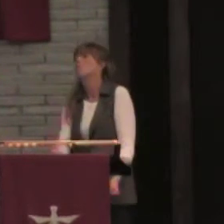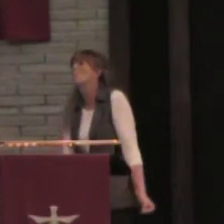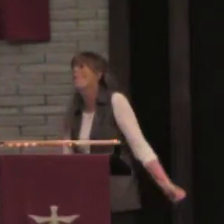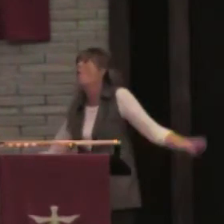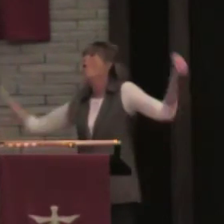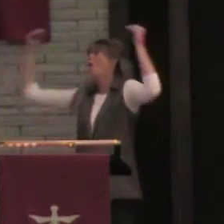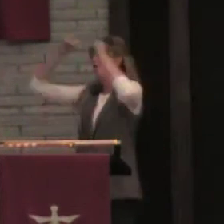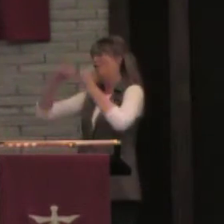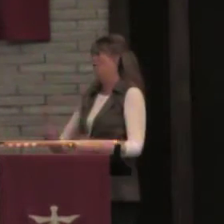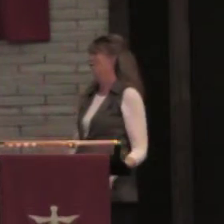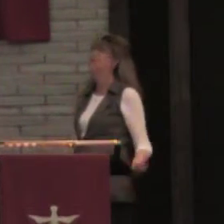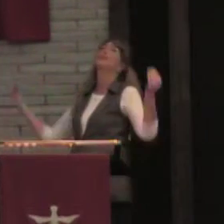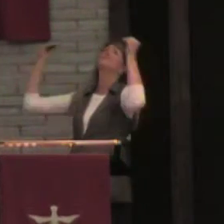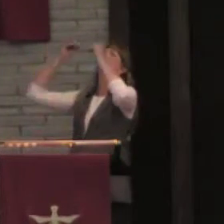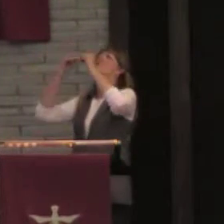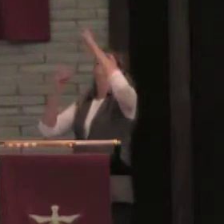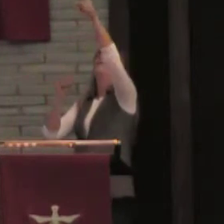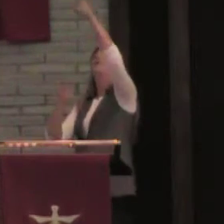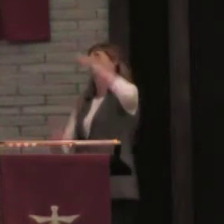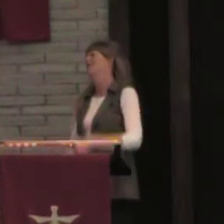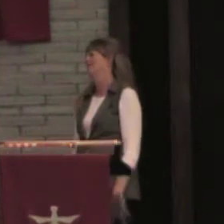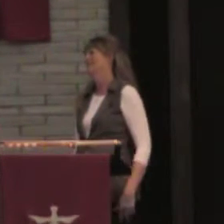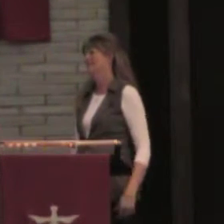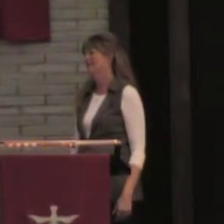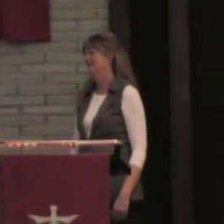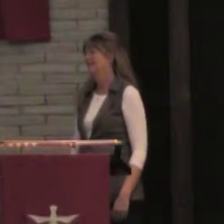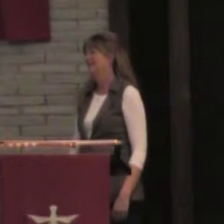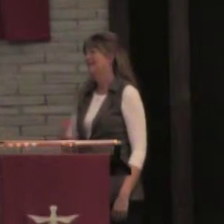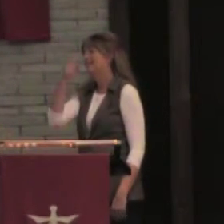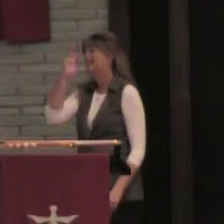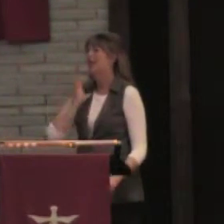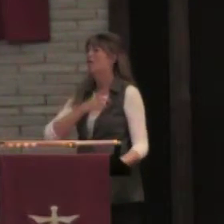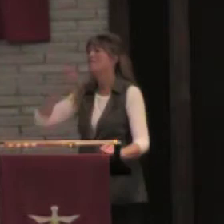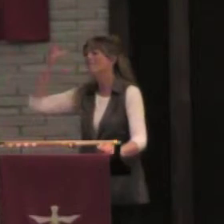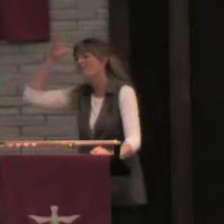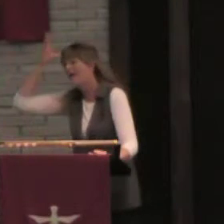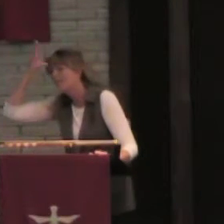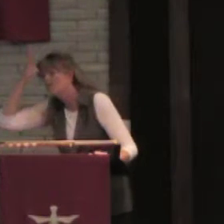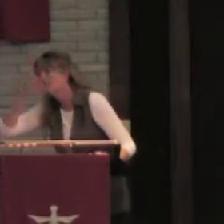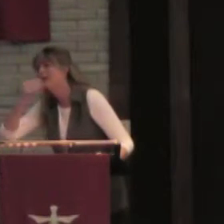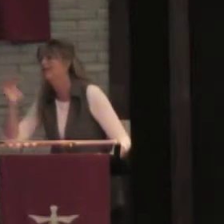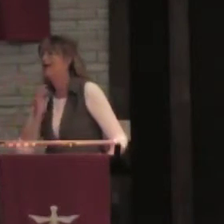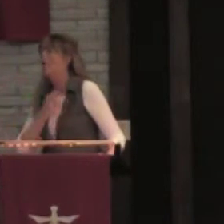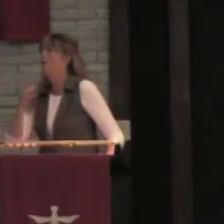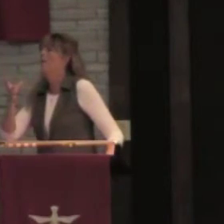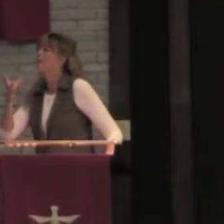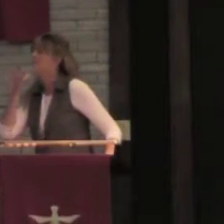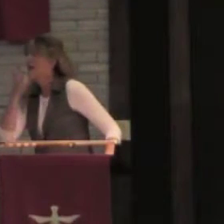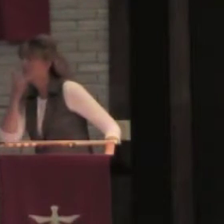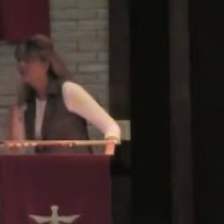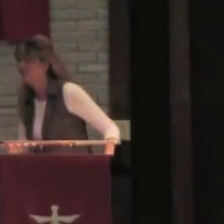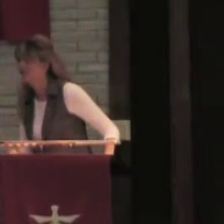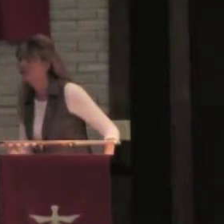thing. But it's more so with God. He's our Father and our Mother.